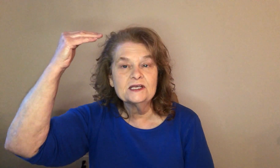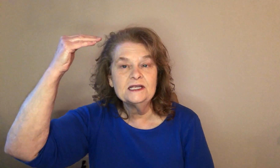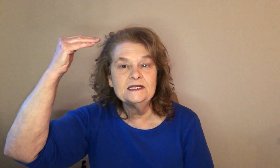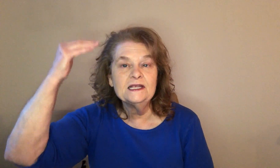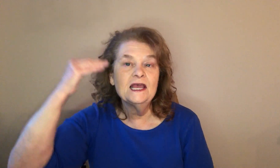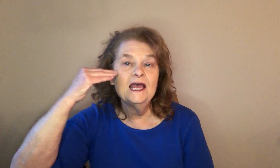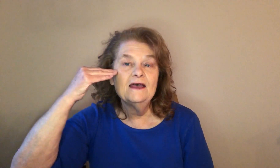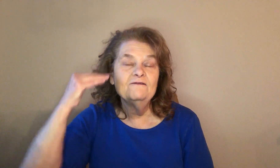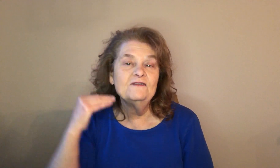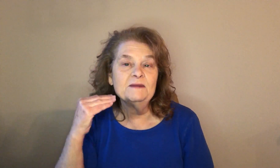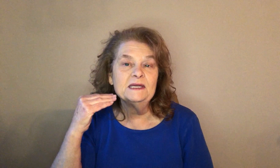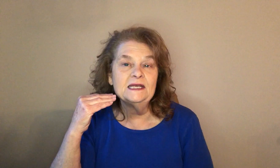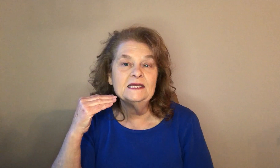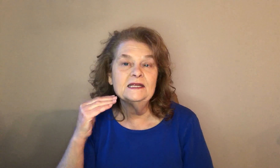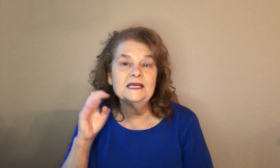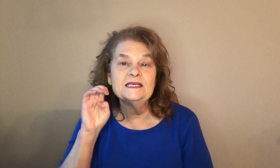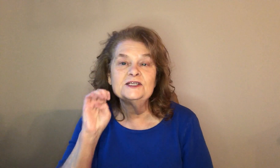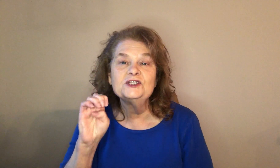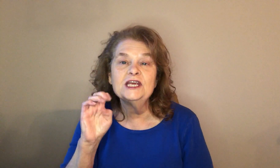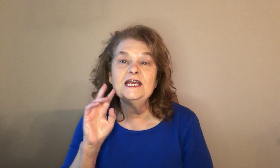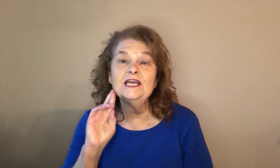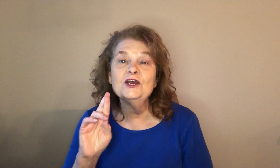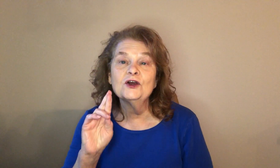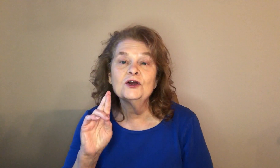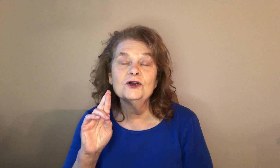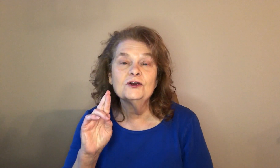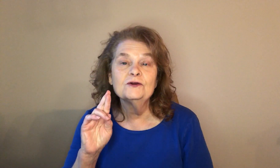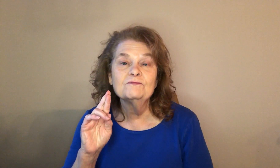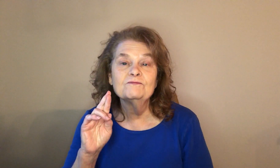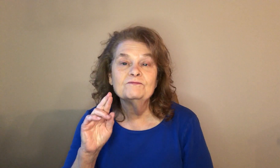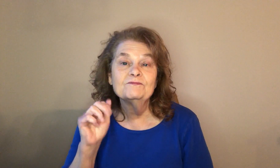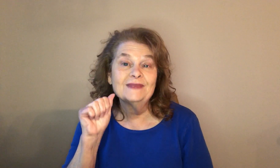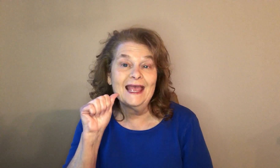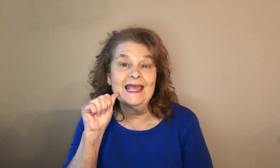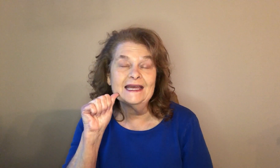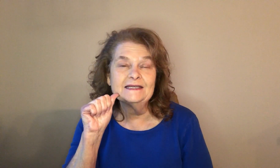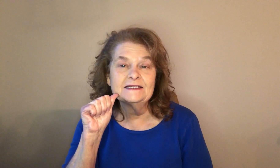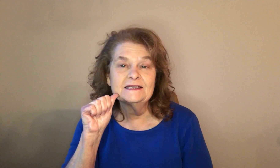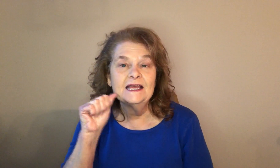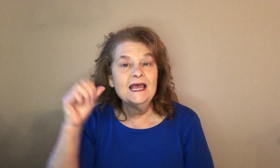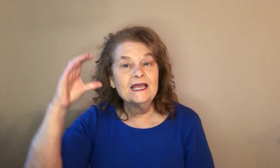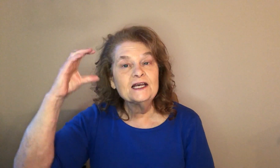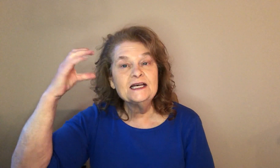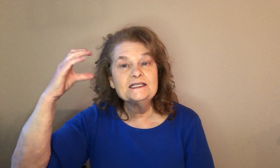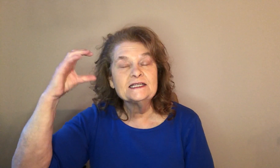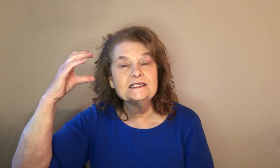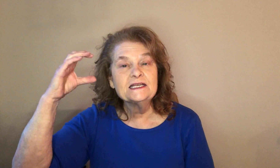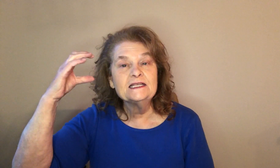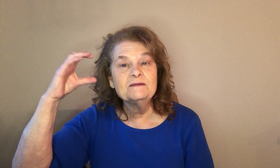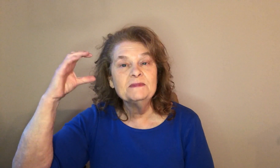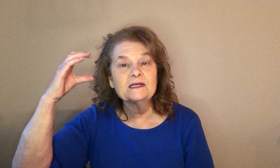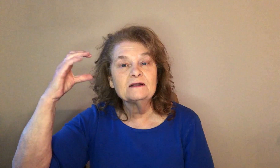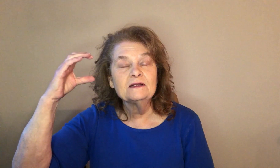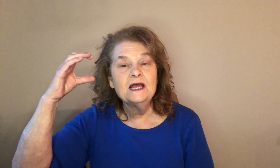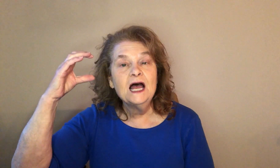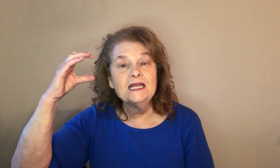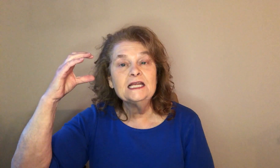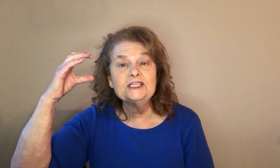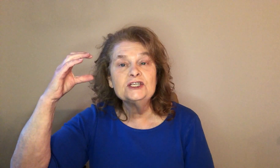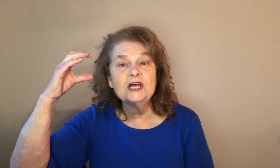masculine. Feminine is she, her, aunt. Cousins in the middle. Unless you know